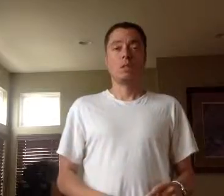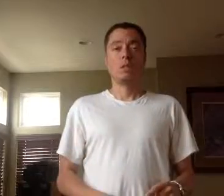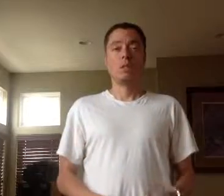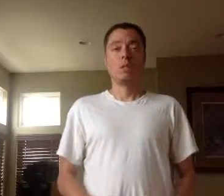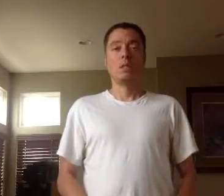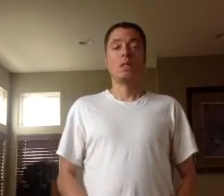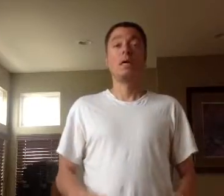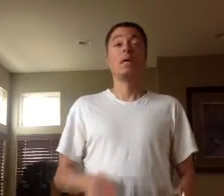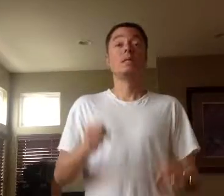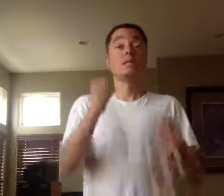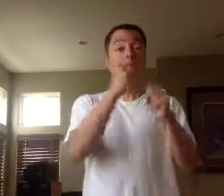statistics,